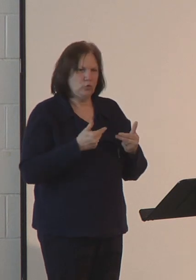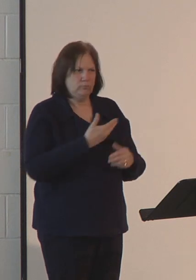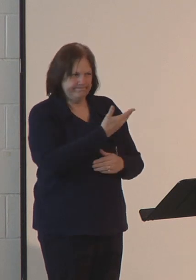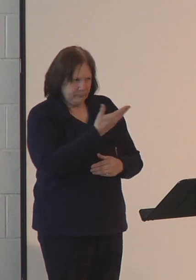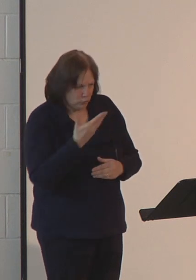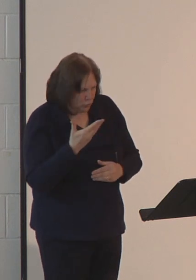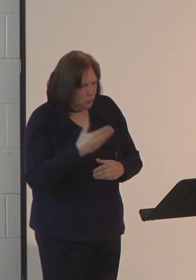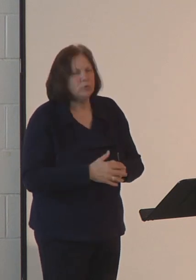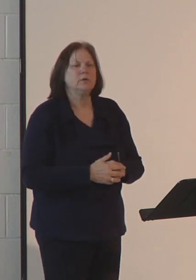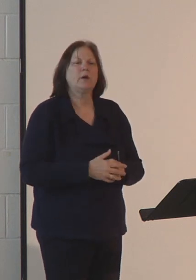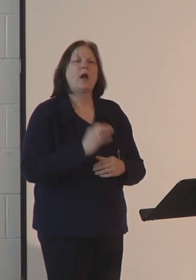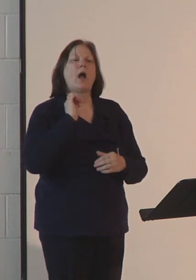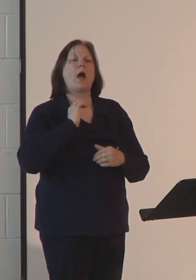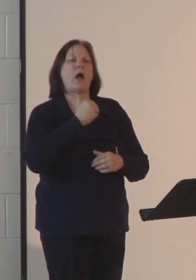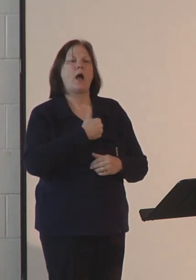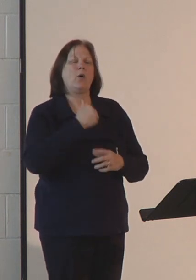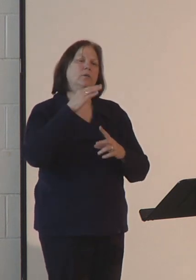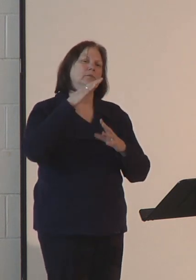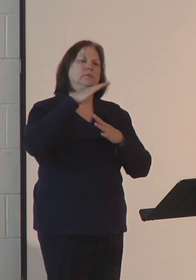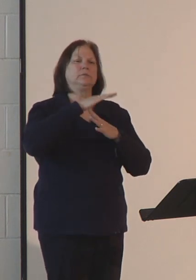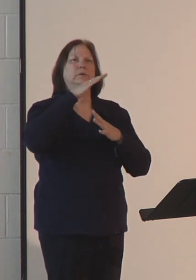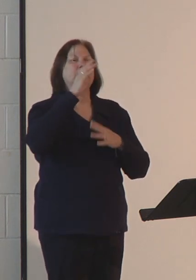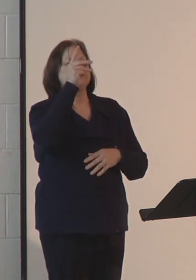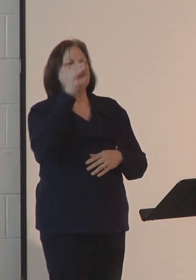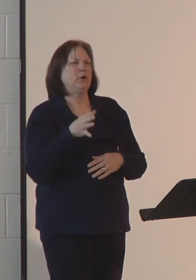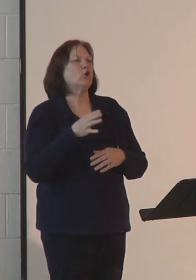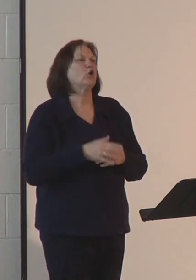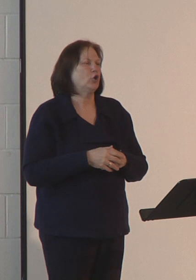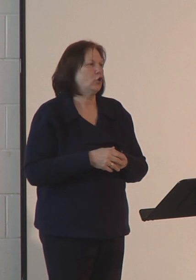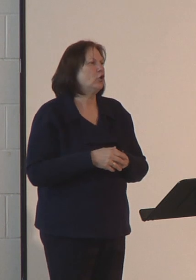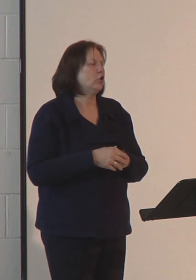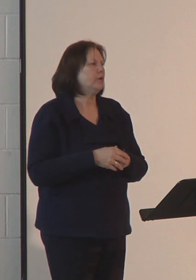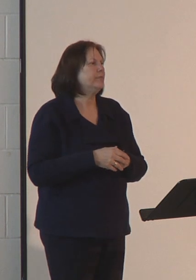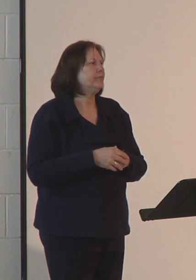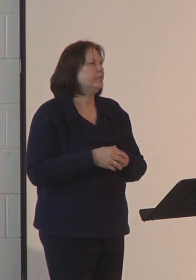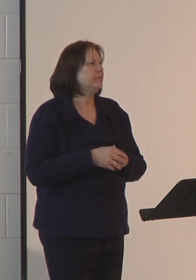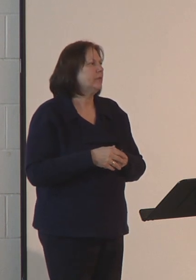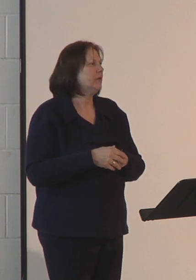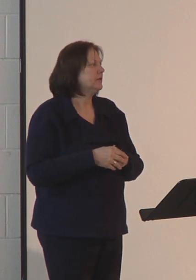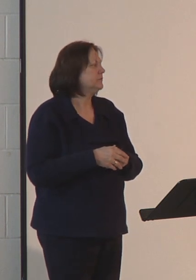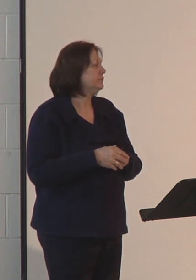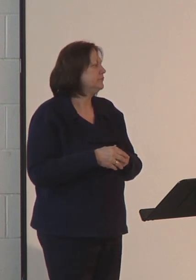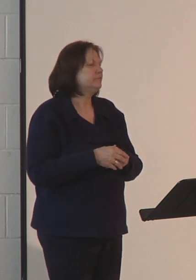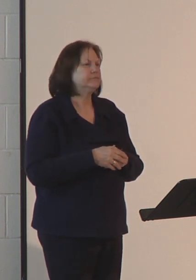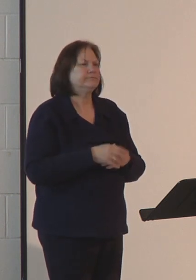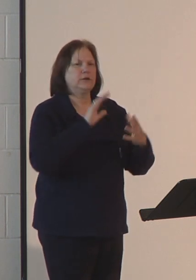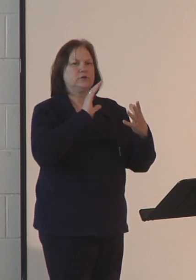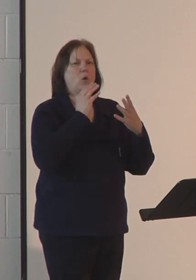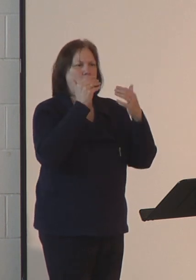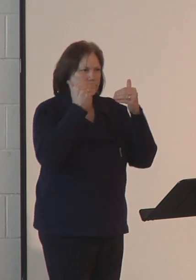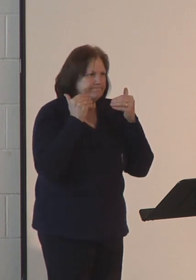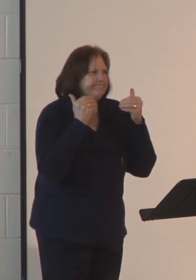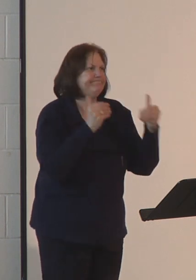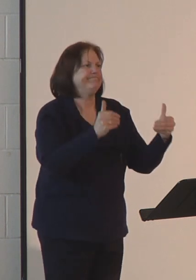you as our keynote speaker. As I said, And so let's give a warm